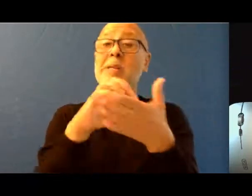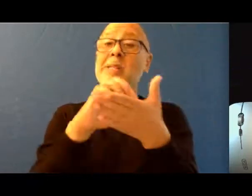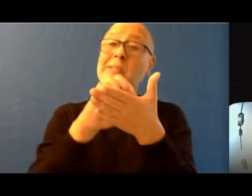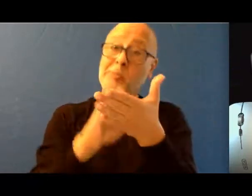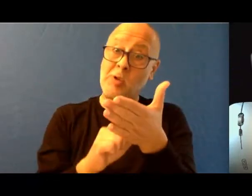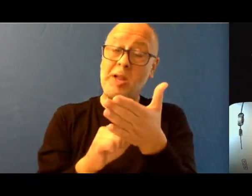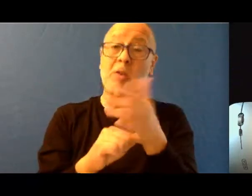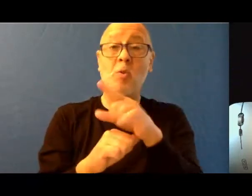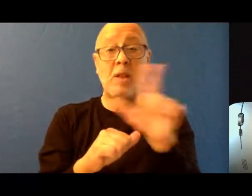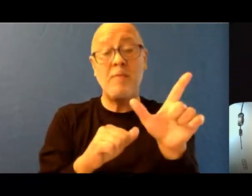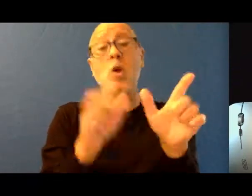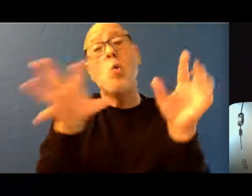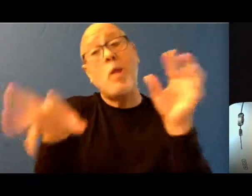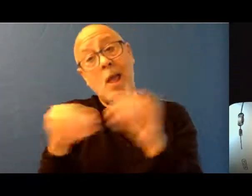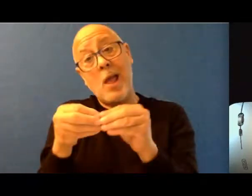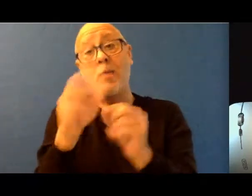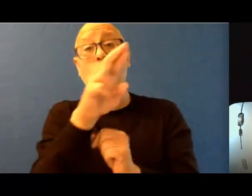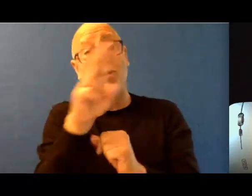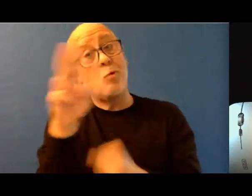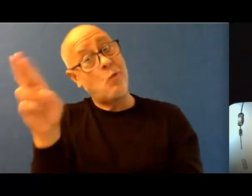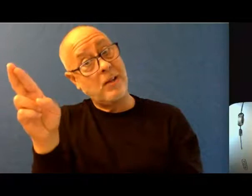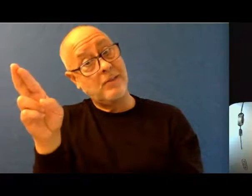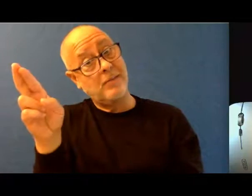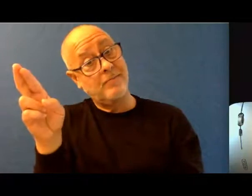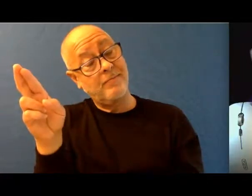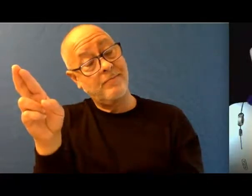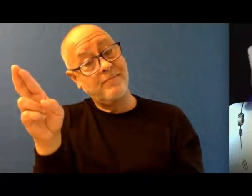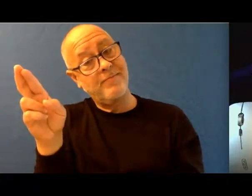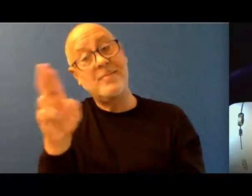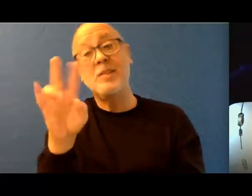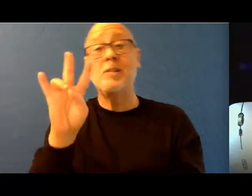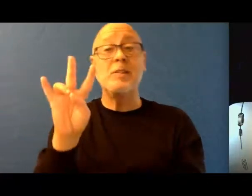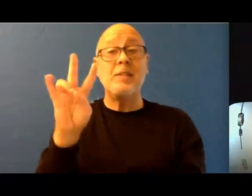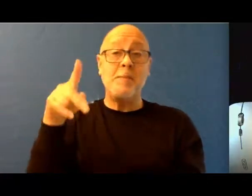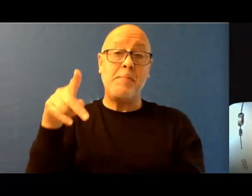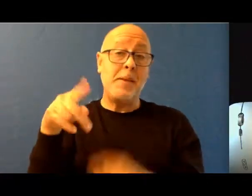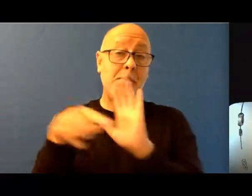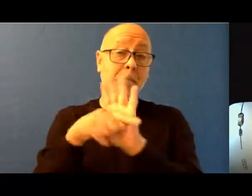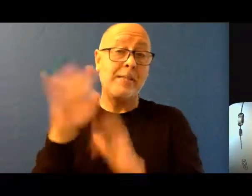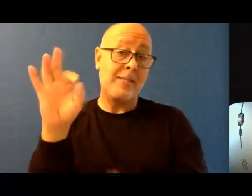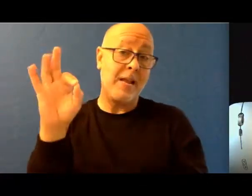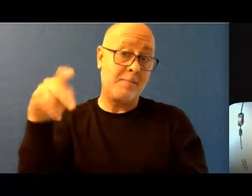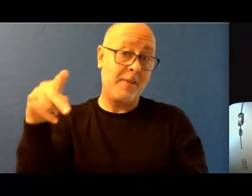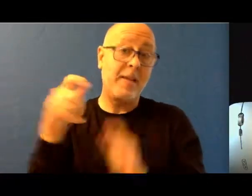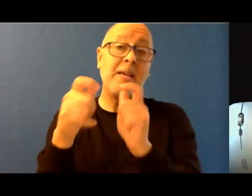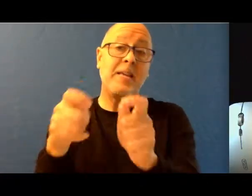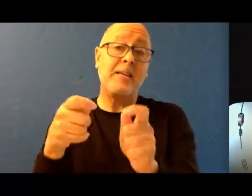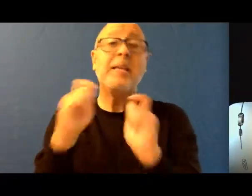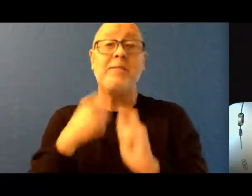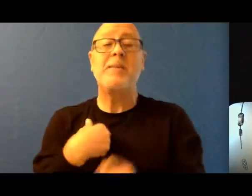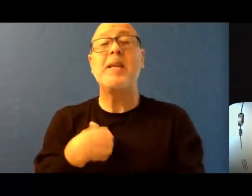to the left, we add going to the right. So 7p minus 9p gives me a negative